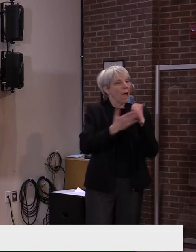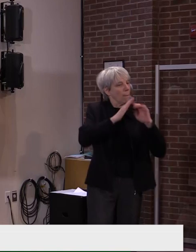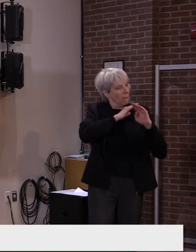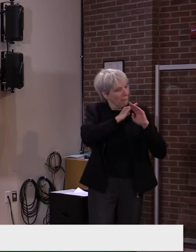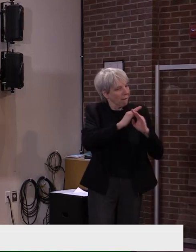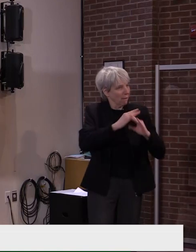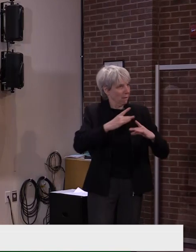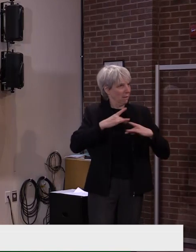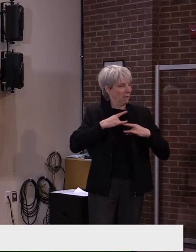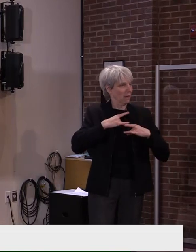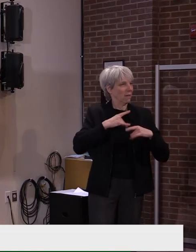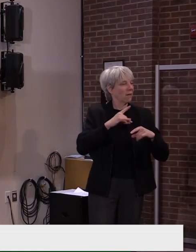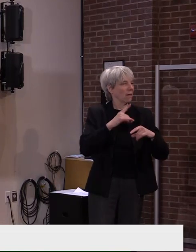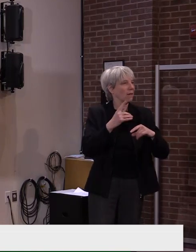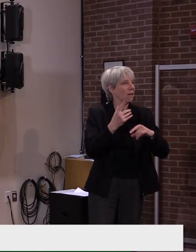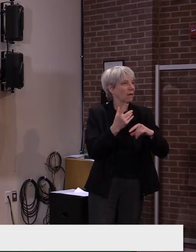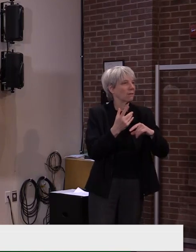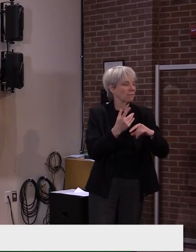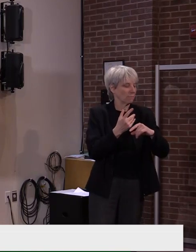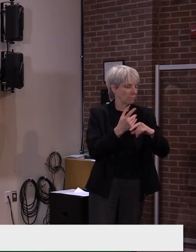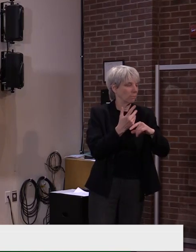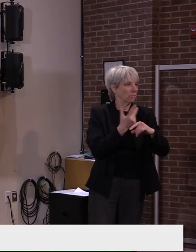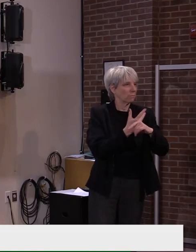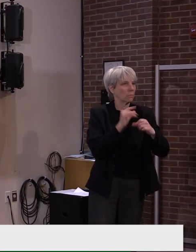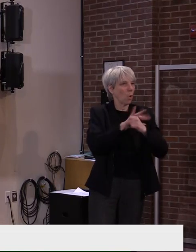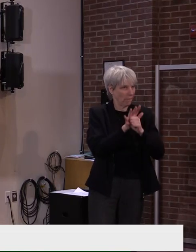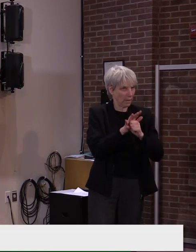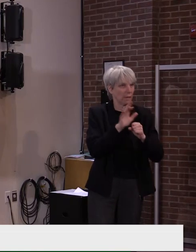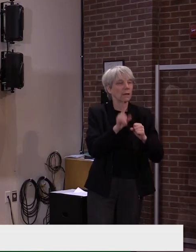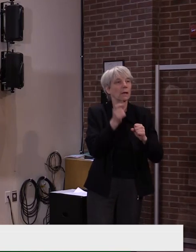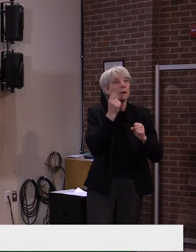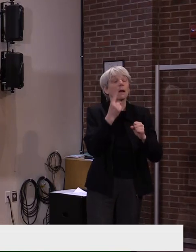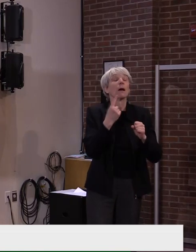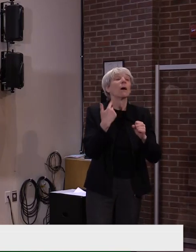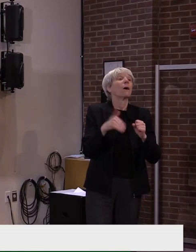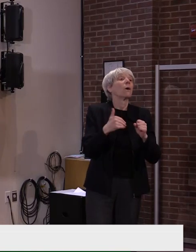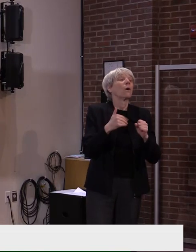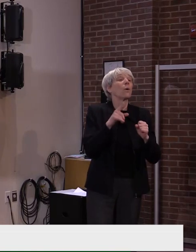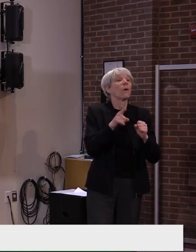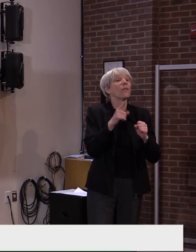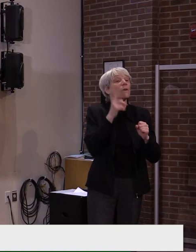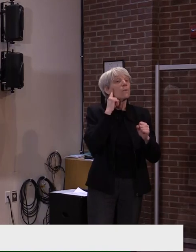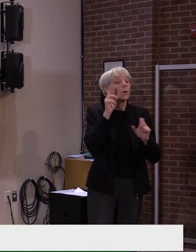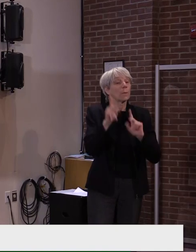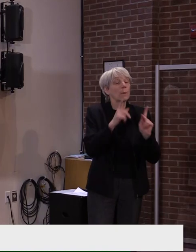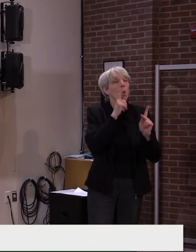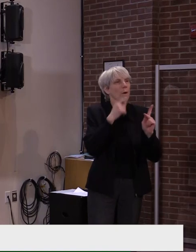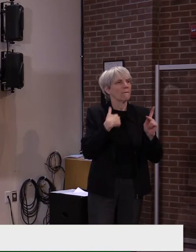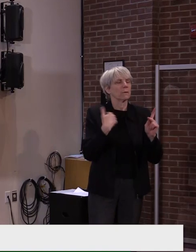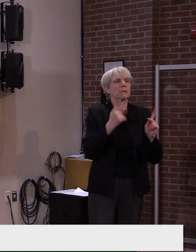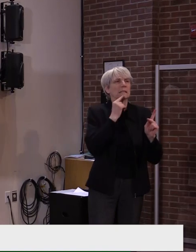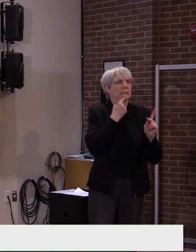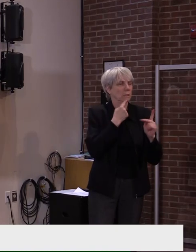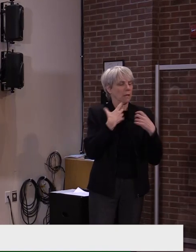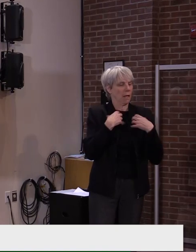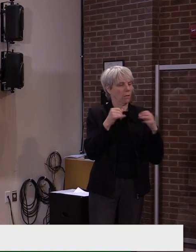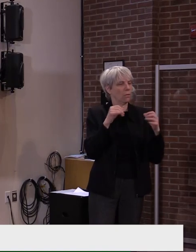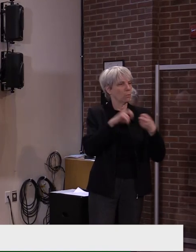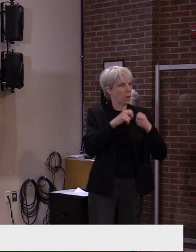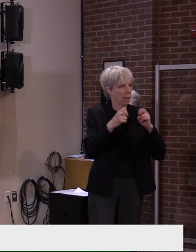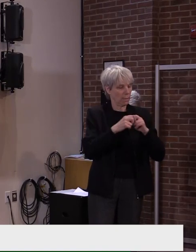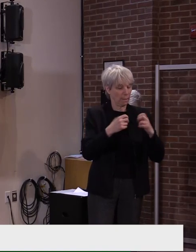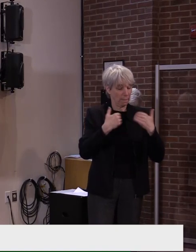long-acting injectable monoclonal antibody. It's for people who are immunocompromised and have an